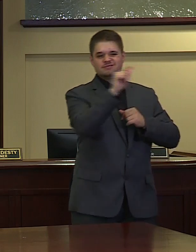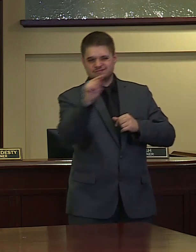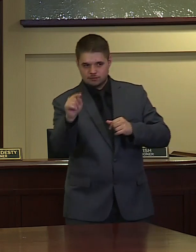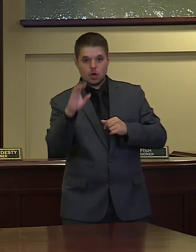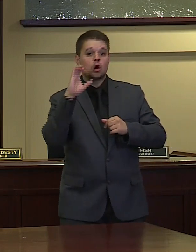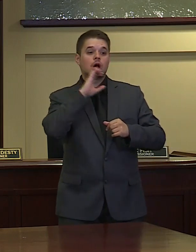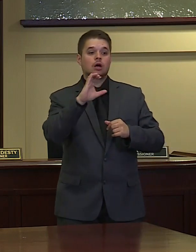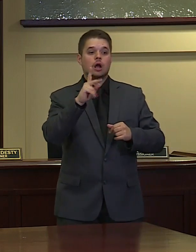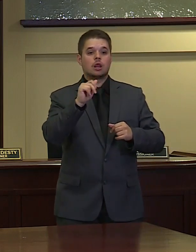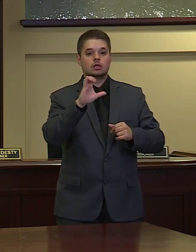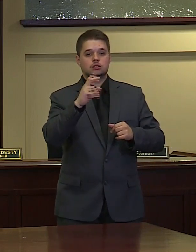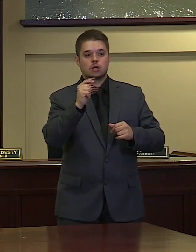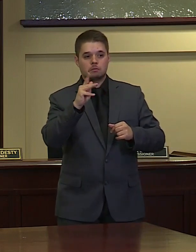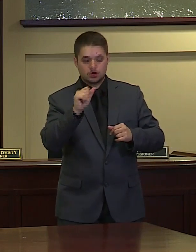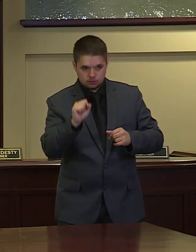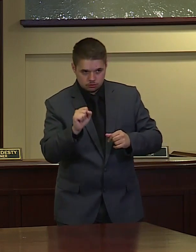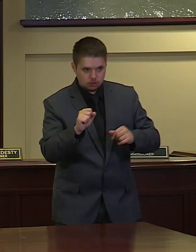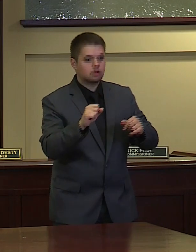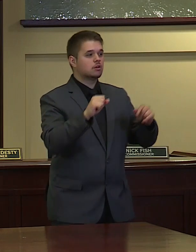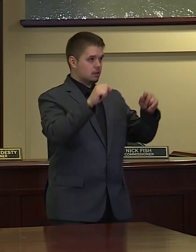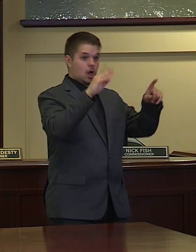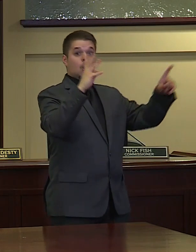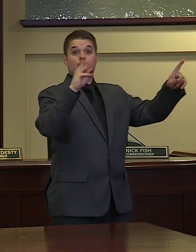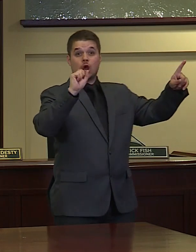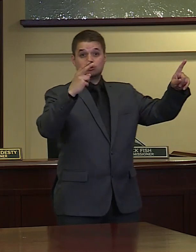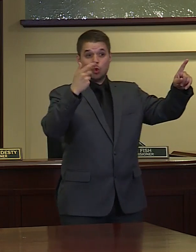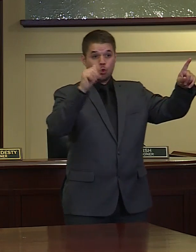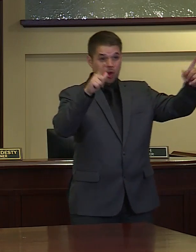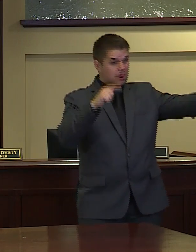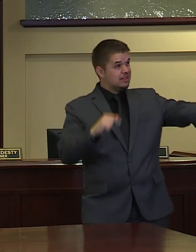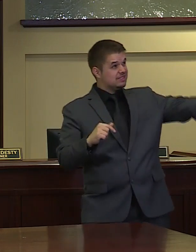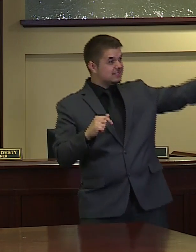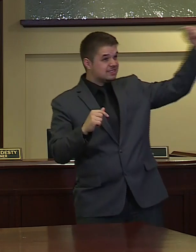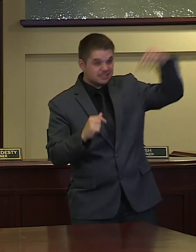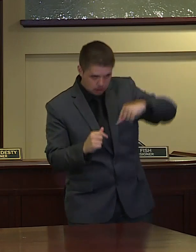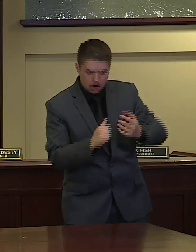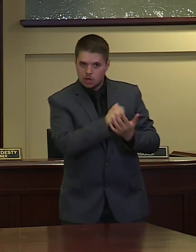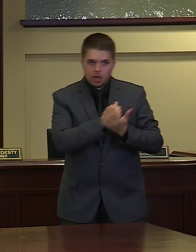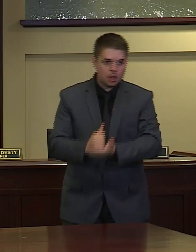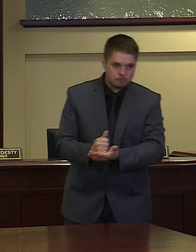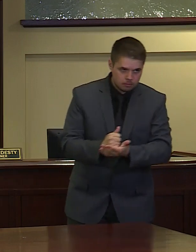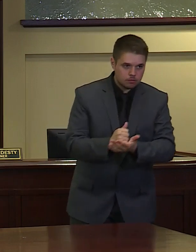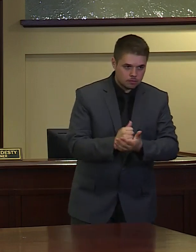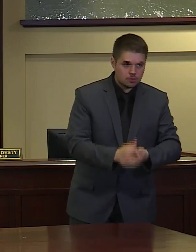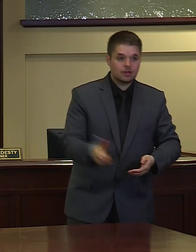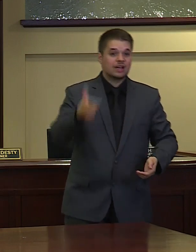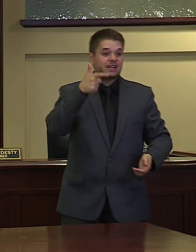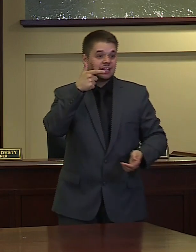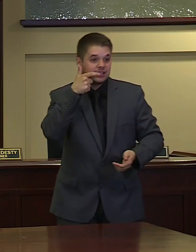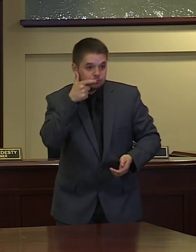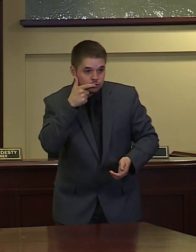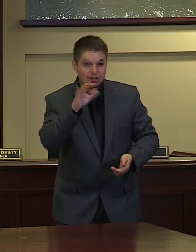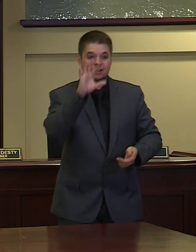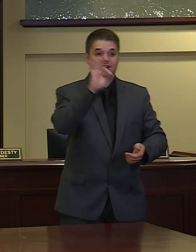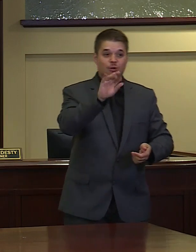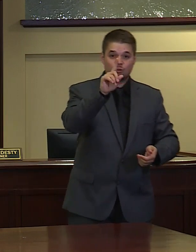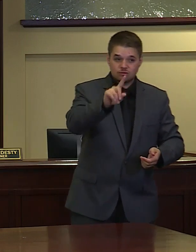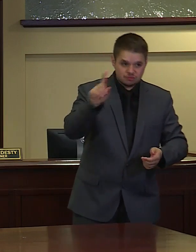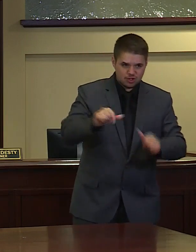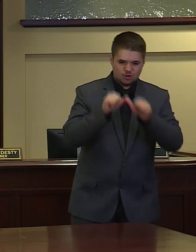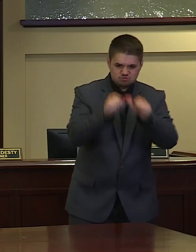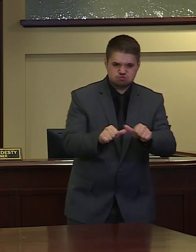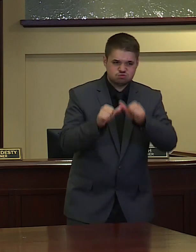In addition, I want to sincerely thank the dispatchers and the call takers at the Bureau of Emergency Communications for their countless hours of work and